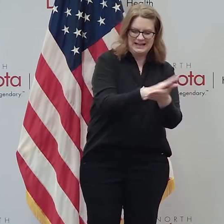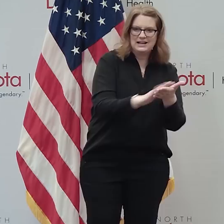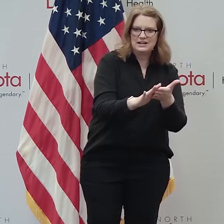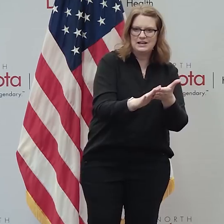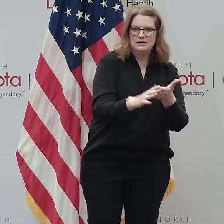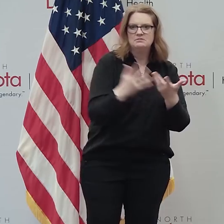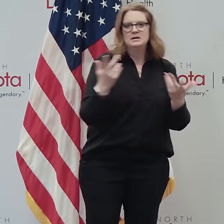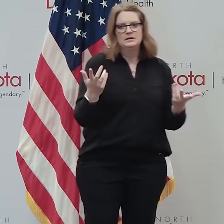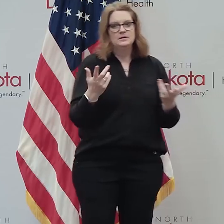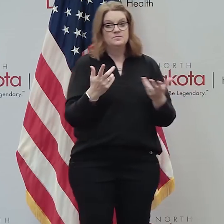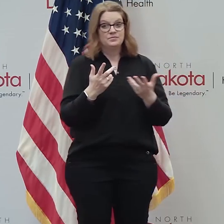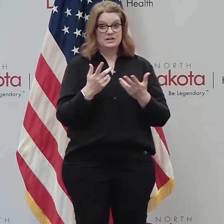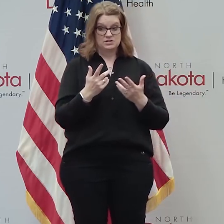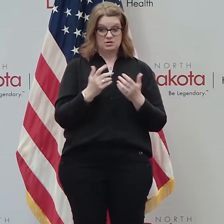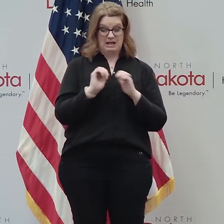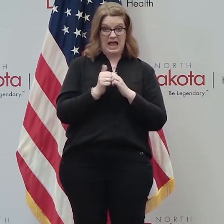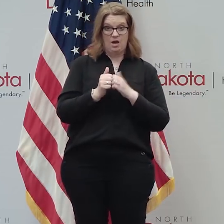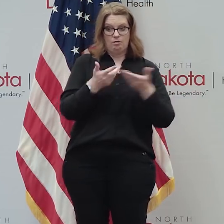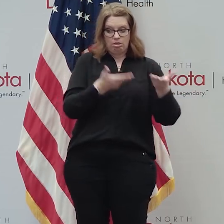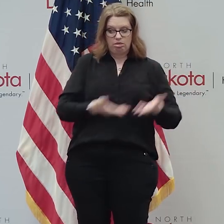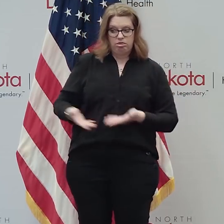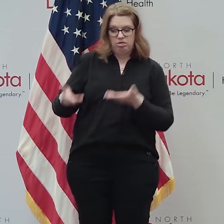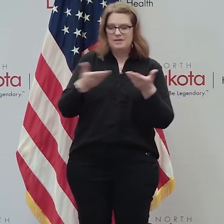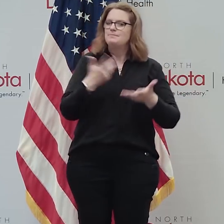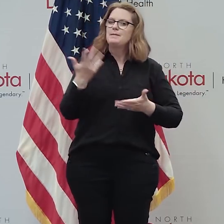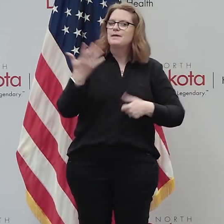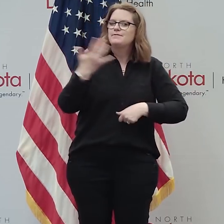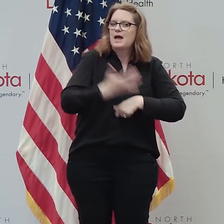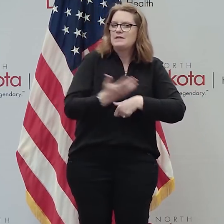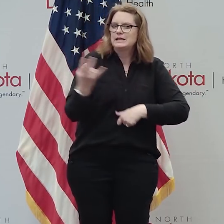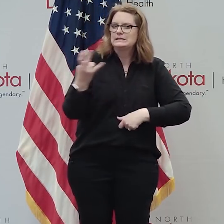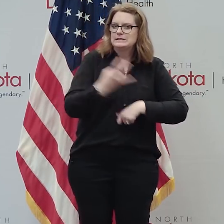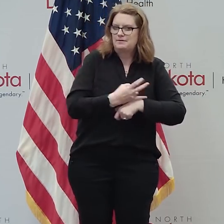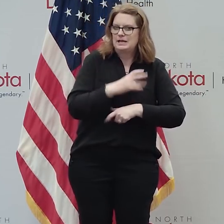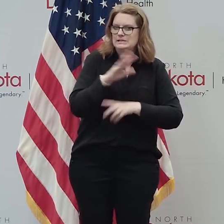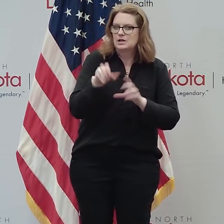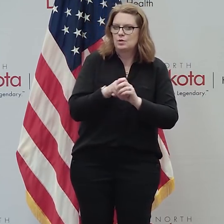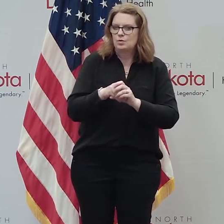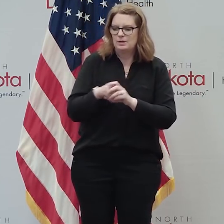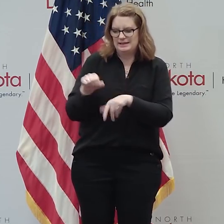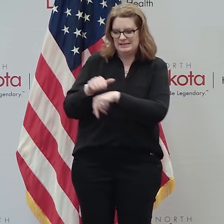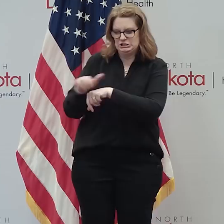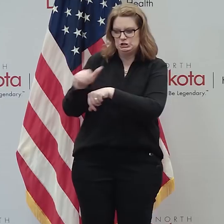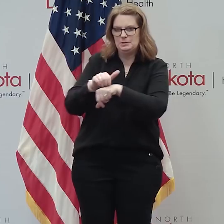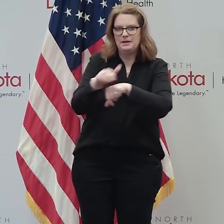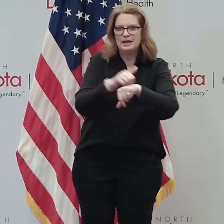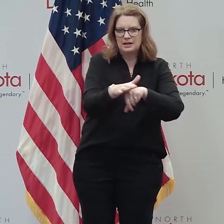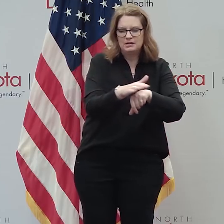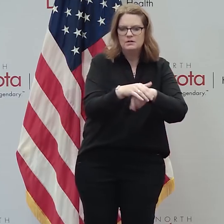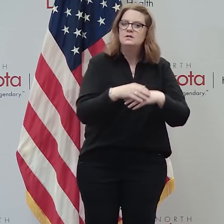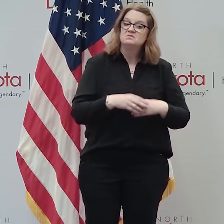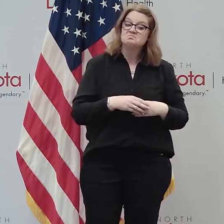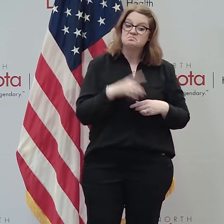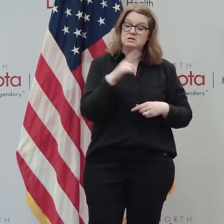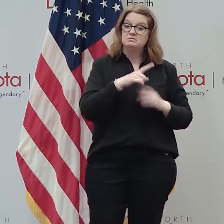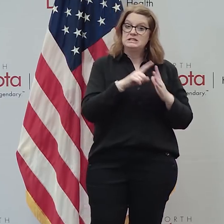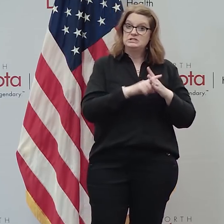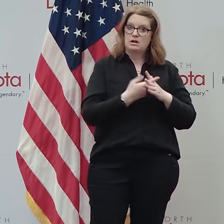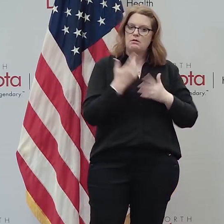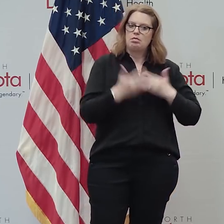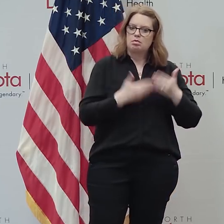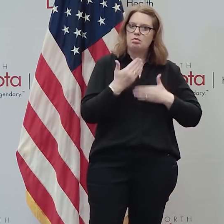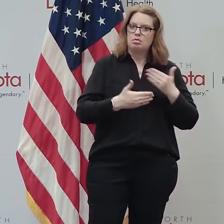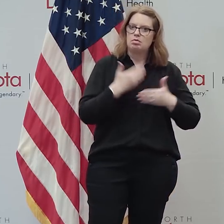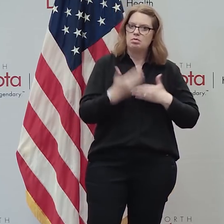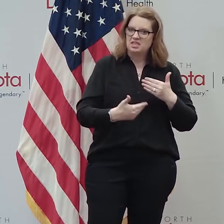depend on volume. It might take 5 to 7 days with shipping. So there'll be a little lag, but once we get going, we can turn those back